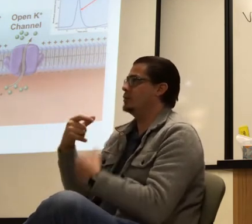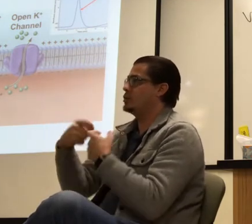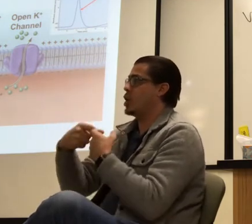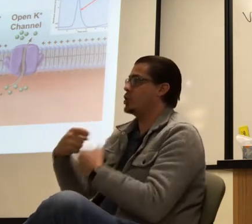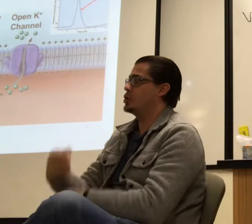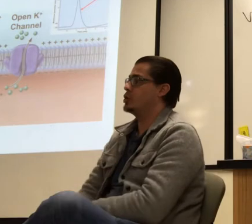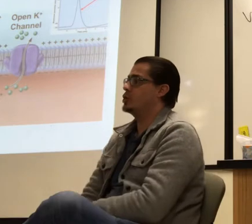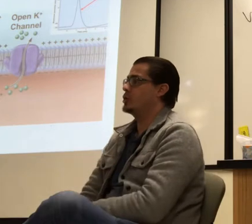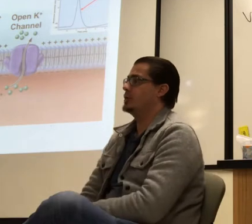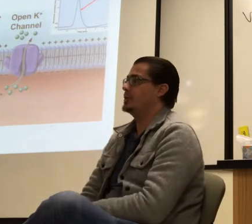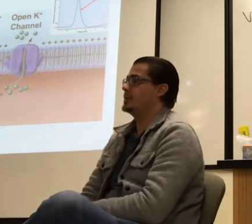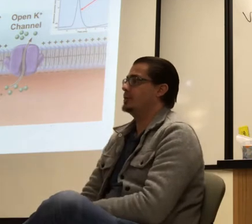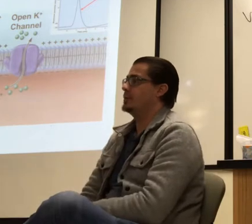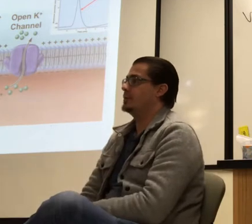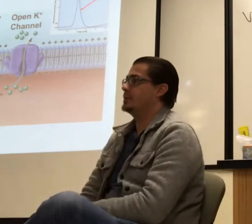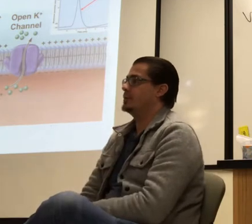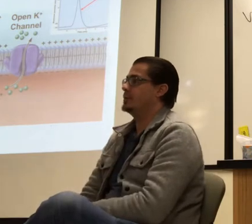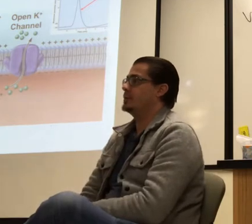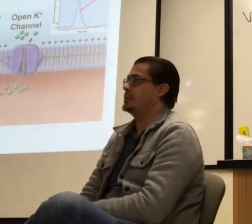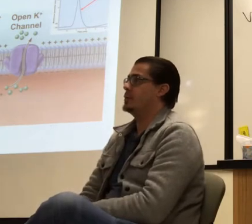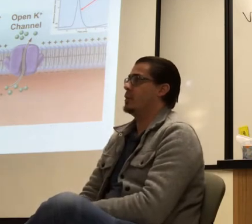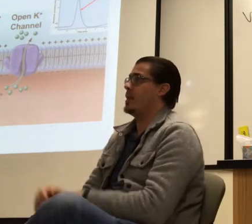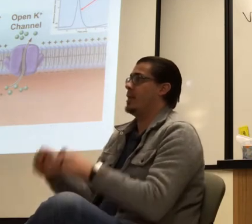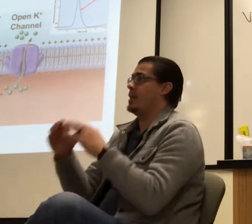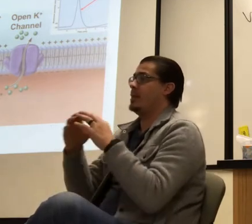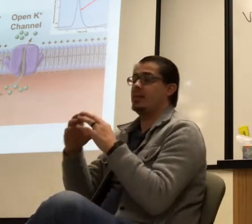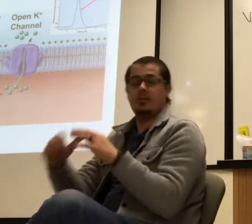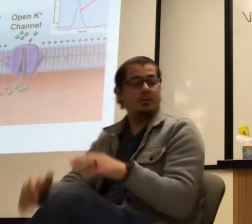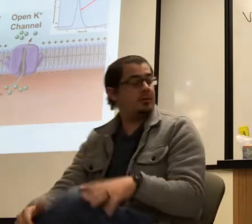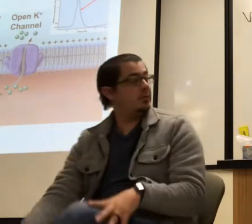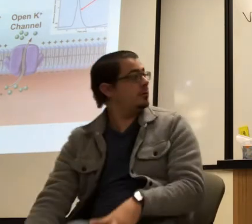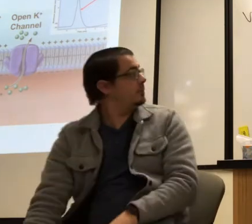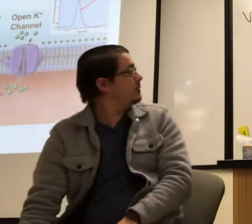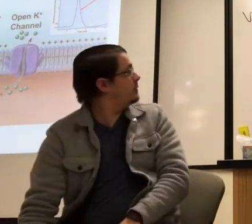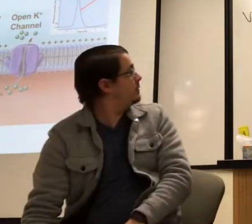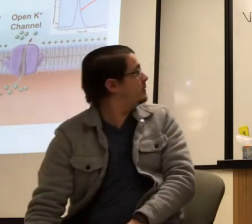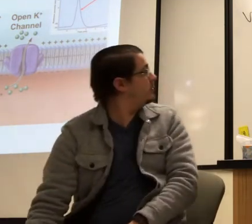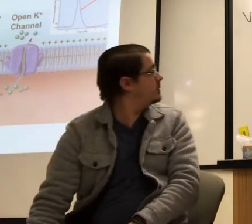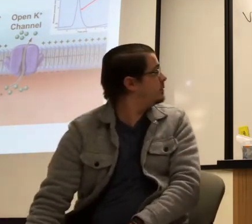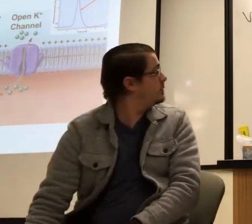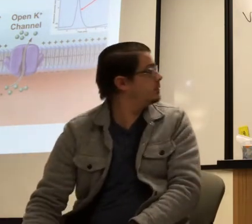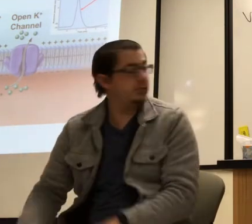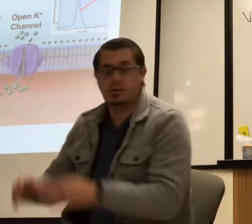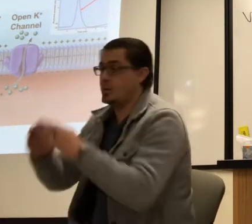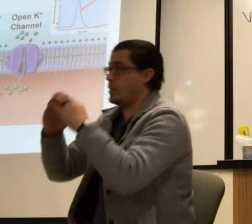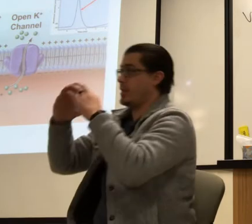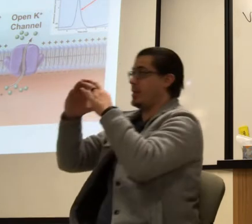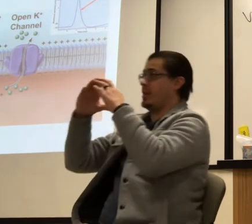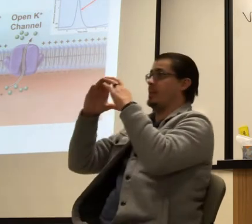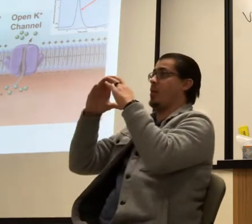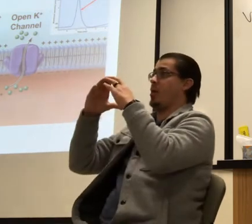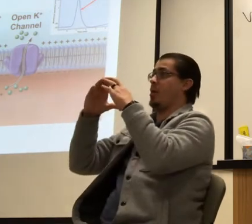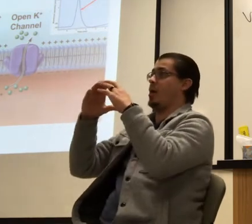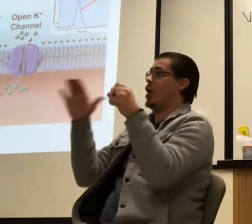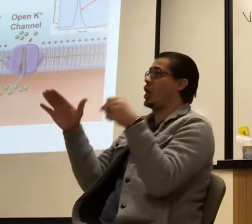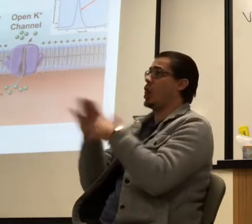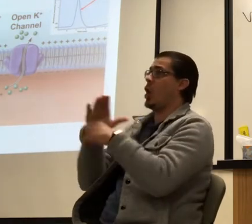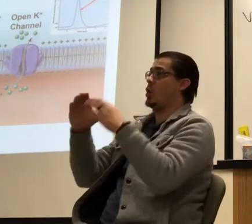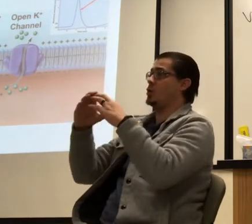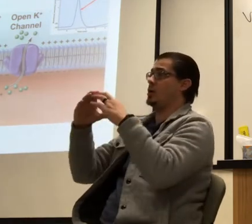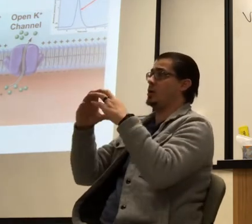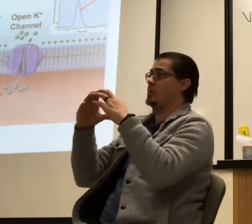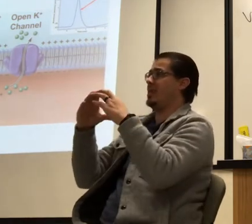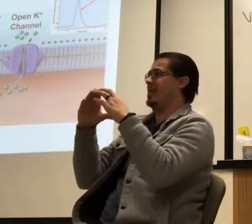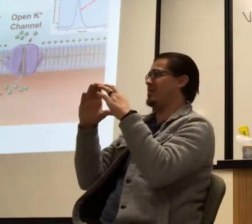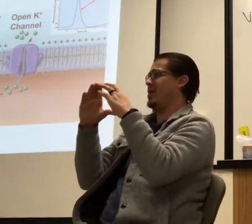really is. Okay, in this part of the gate, notice how the gate is closed here. In this part of the gate, there's